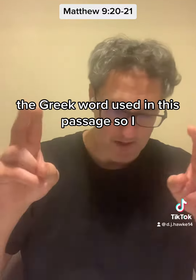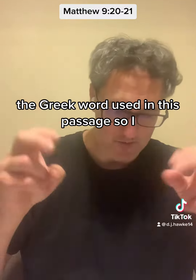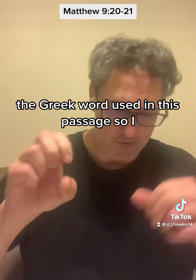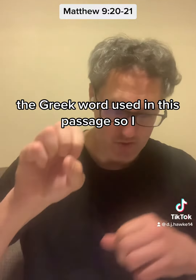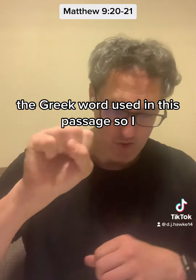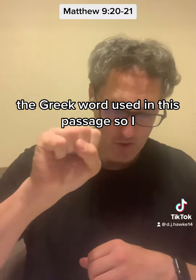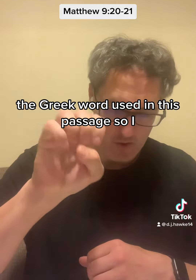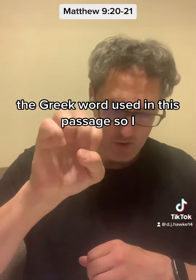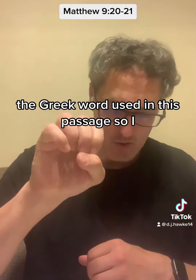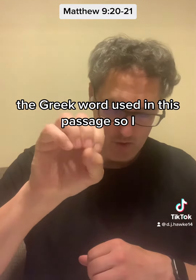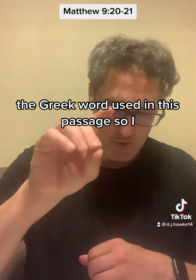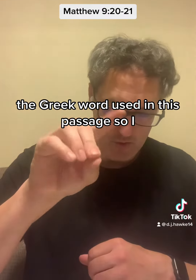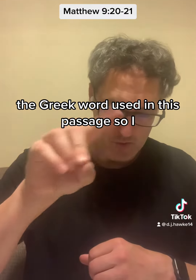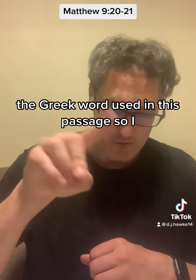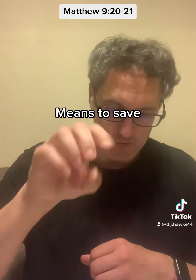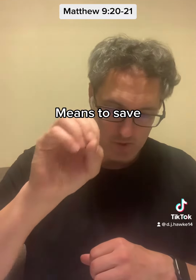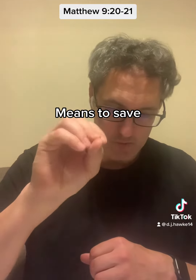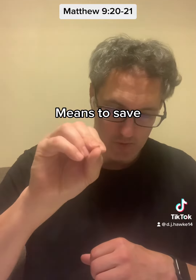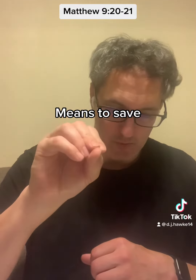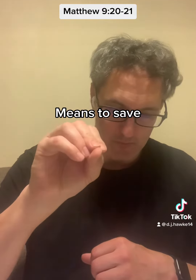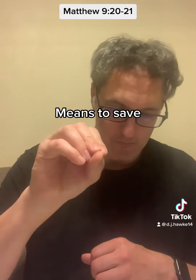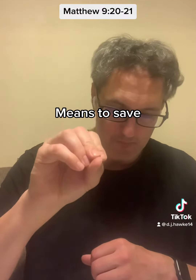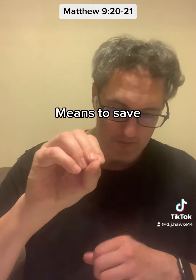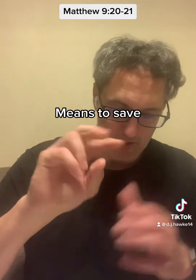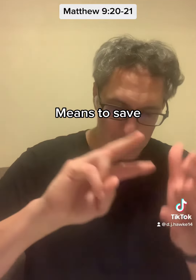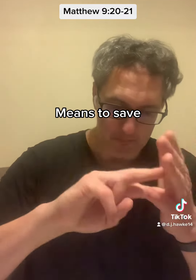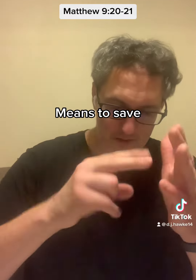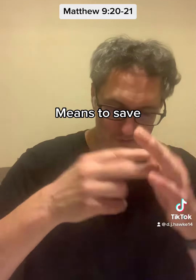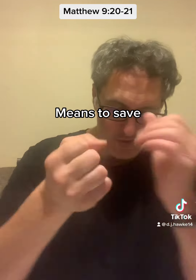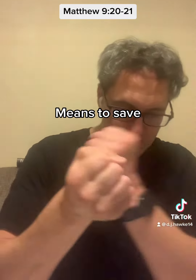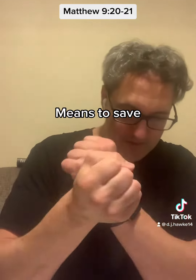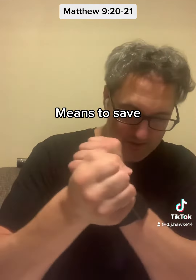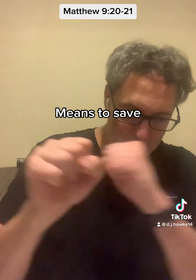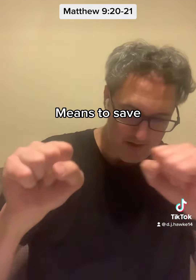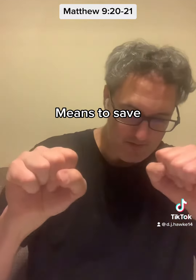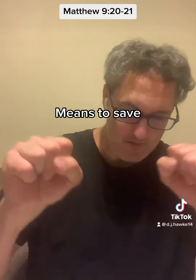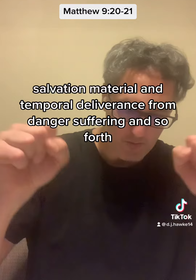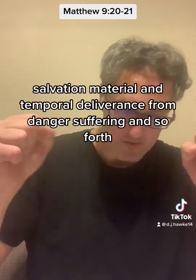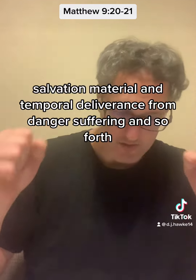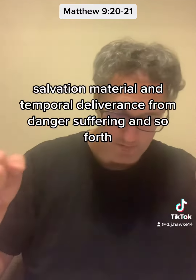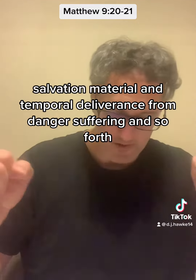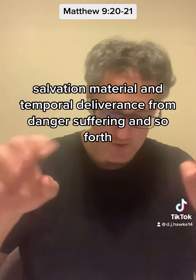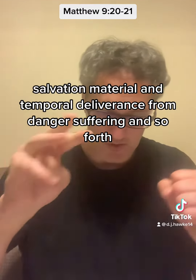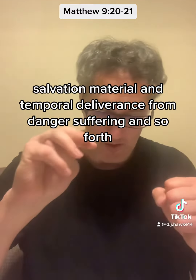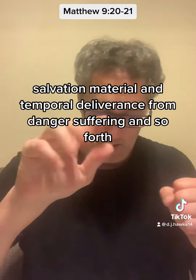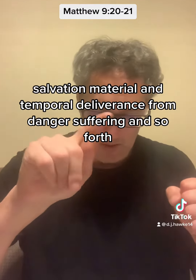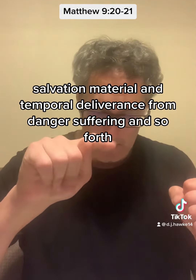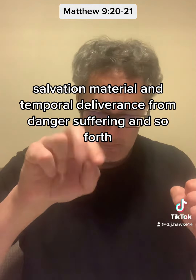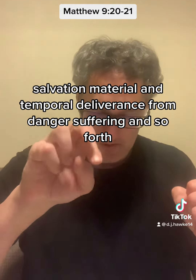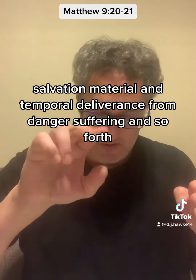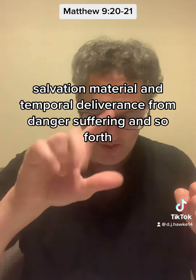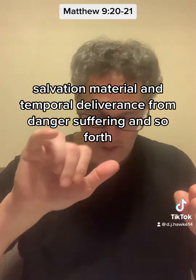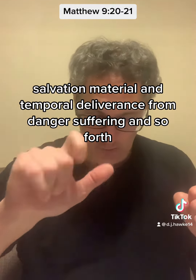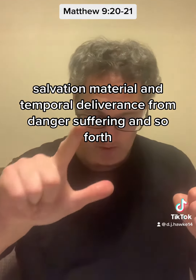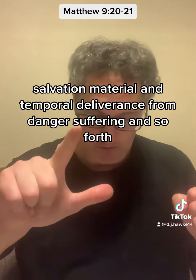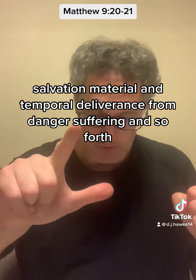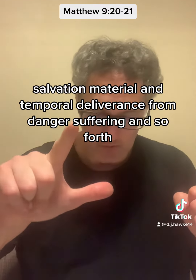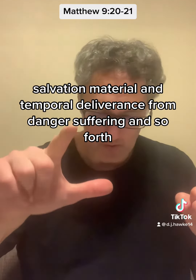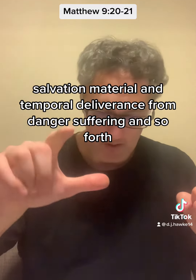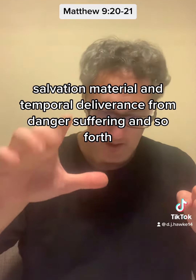passage, sozo, means to save or salvation, material